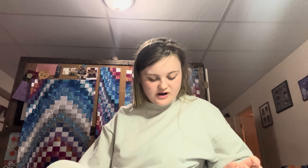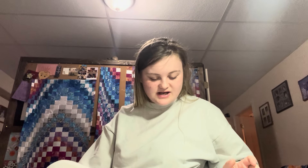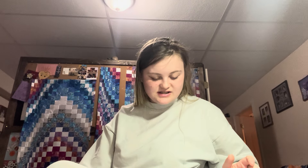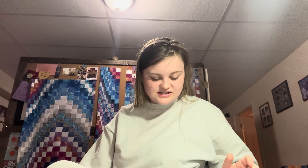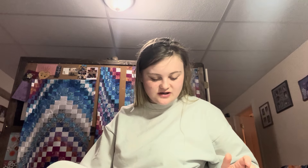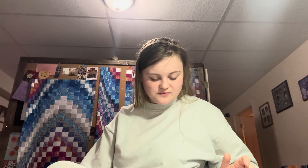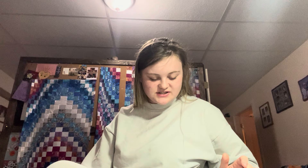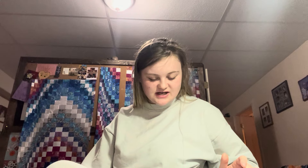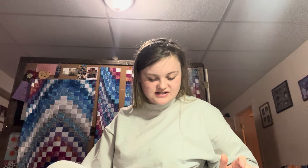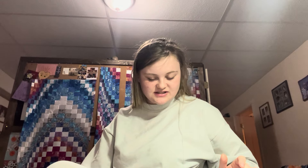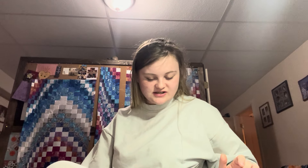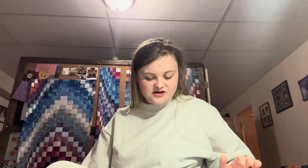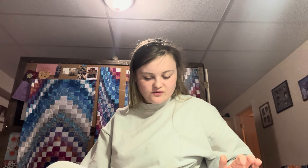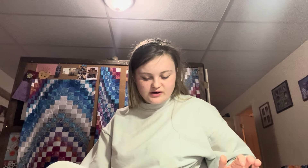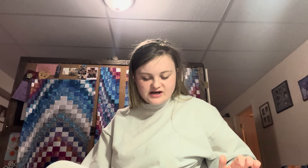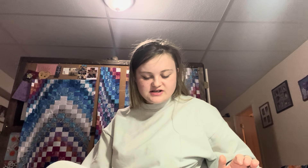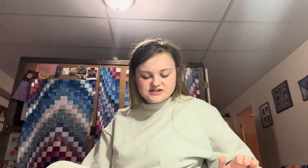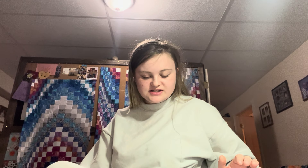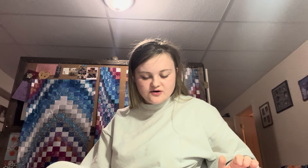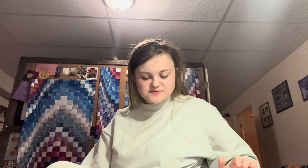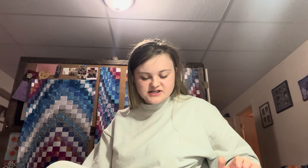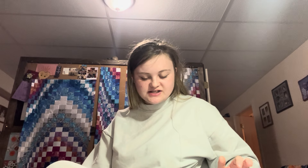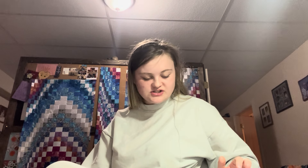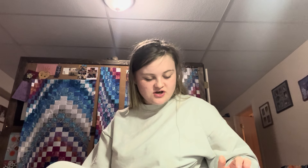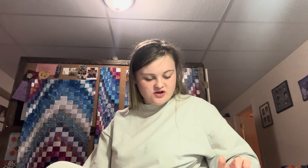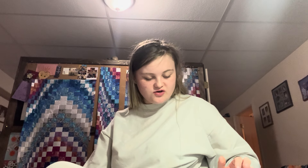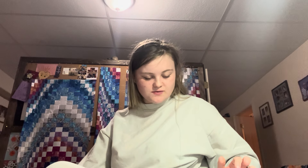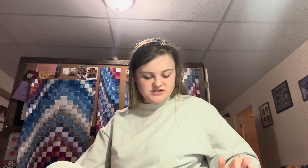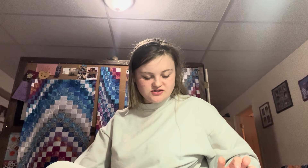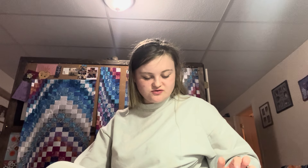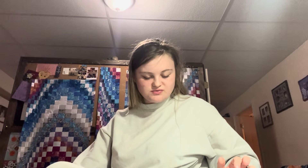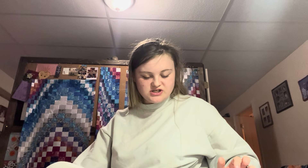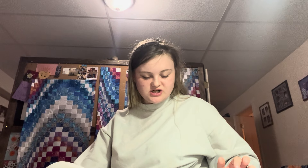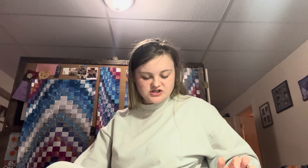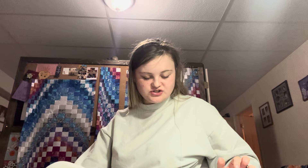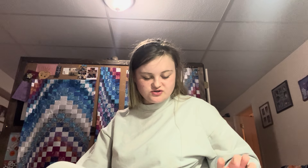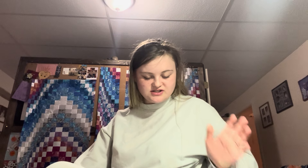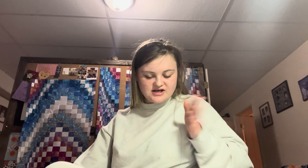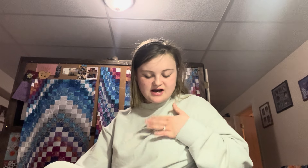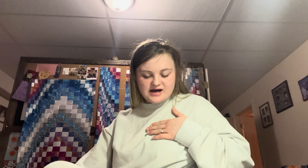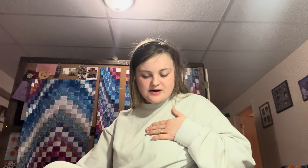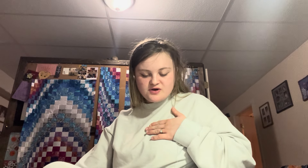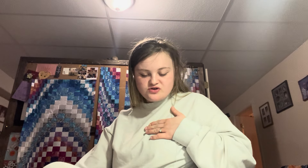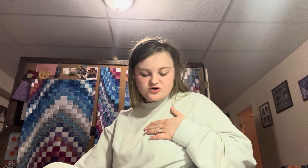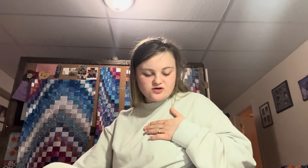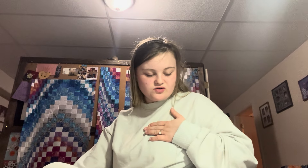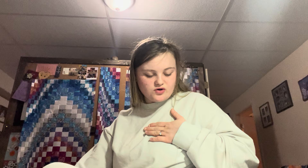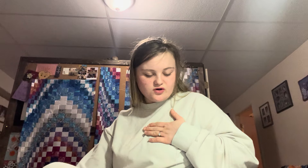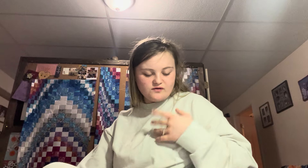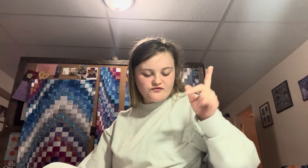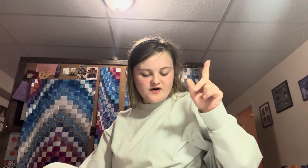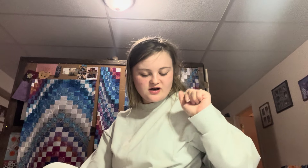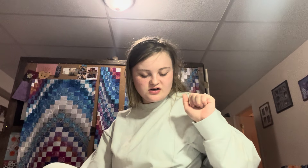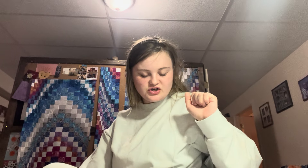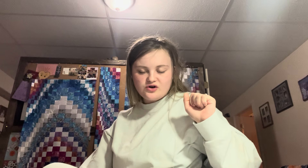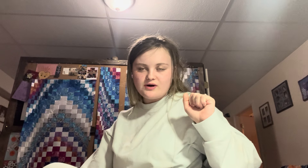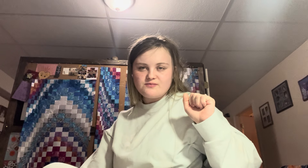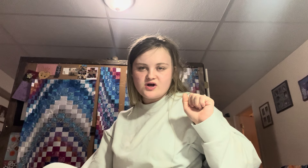Why so obsessed? Why so obsessed? You're obsessed with me 'cause you say I'm your girl. Fuck no, I'm not